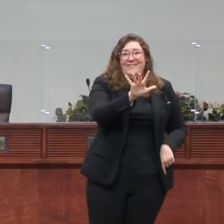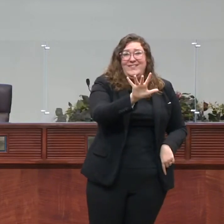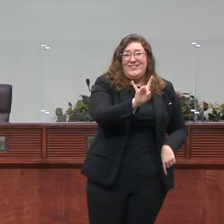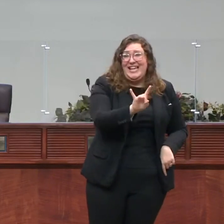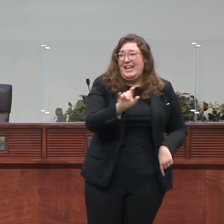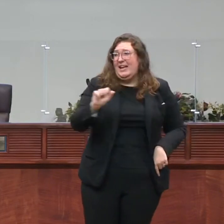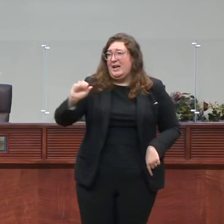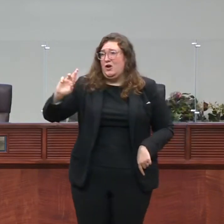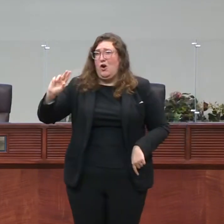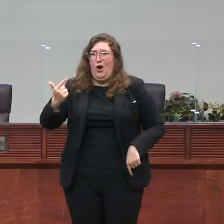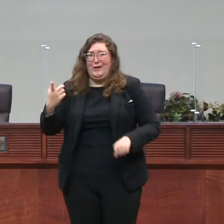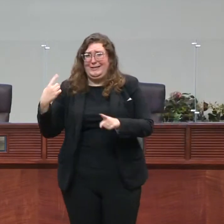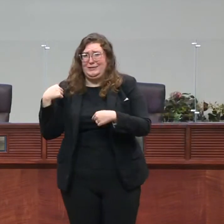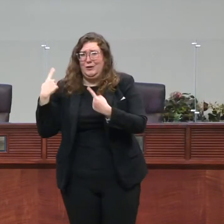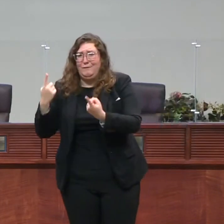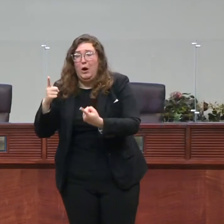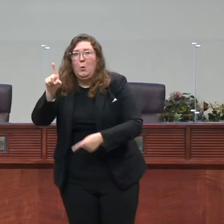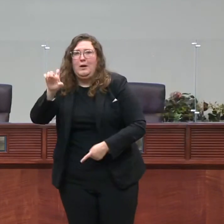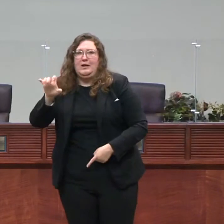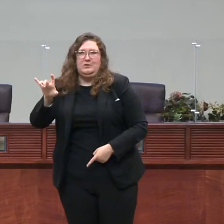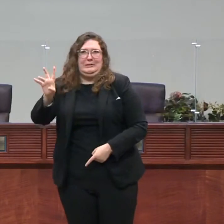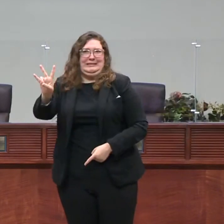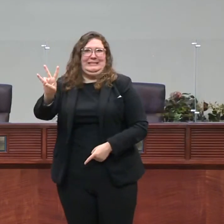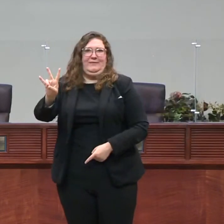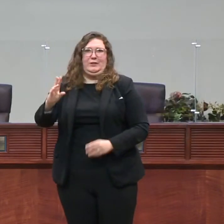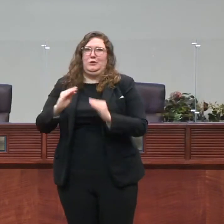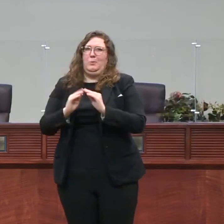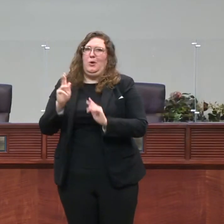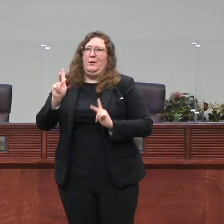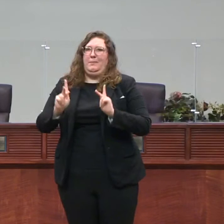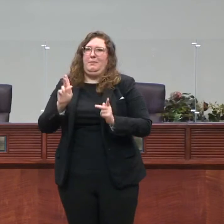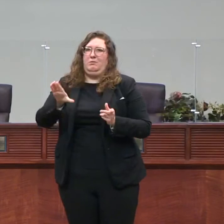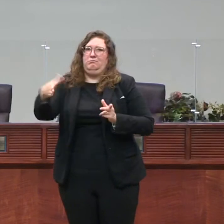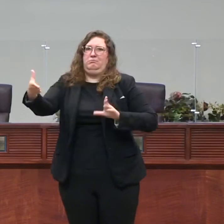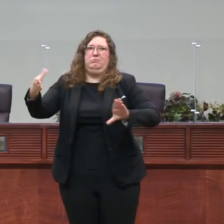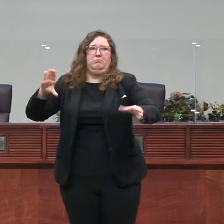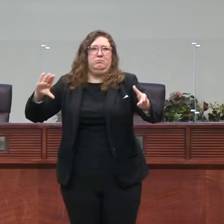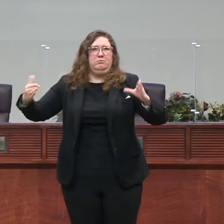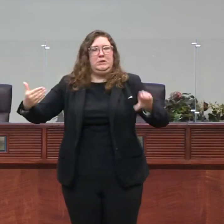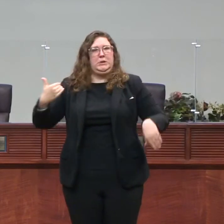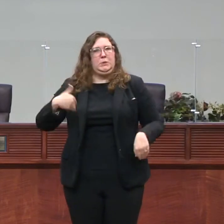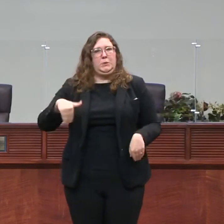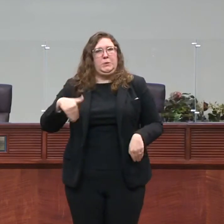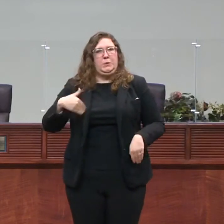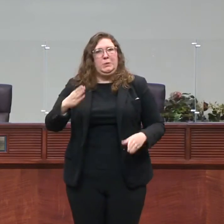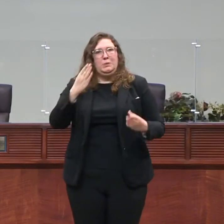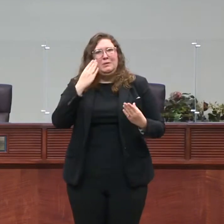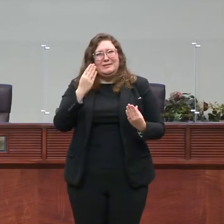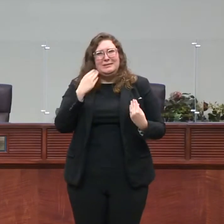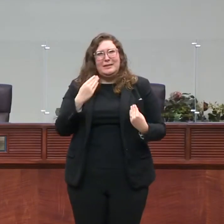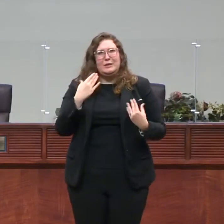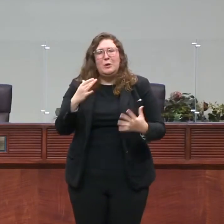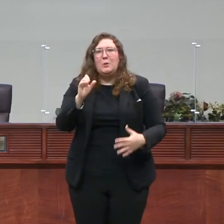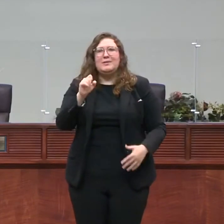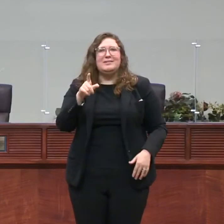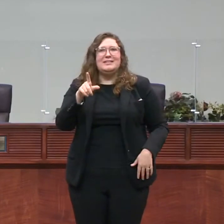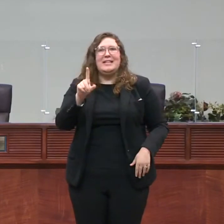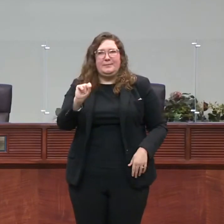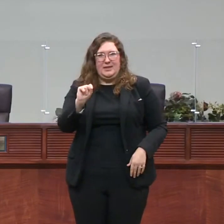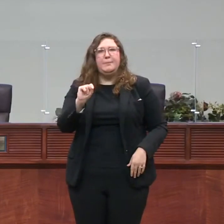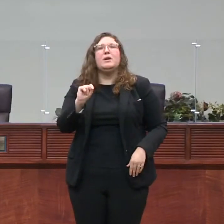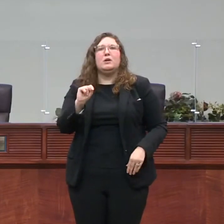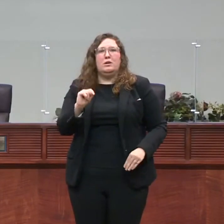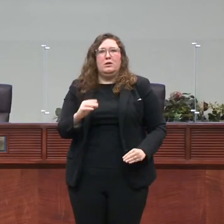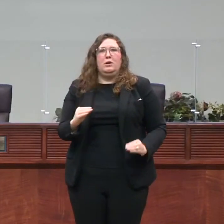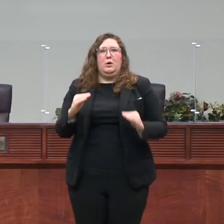August so far 107. And remember that even in September, we will continue to receive cases